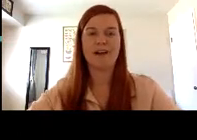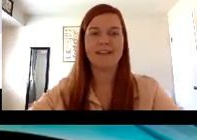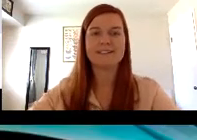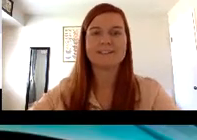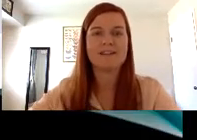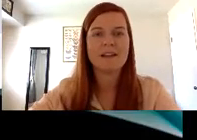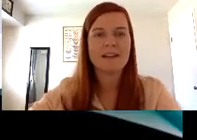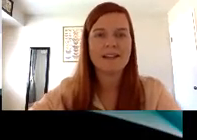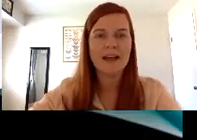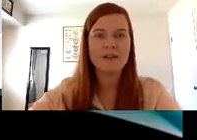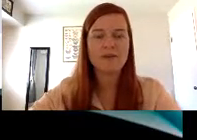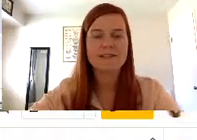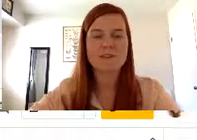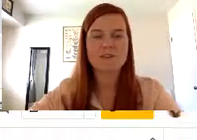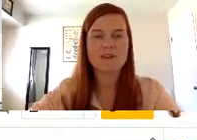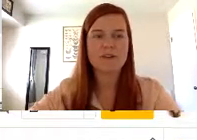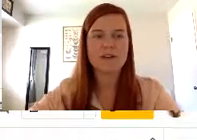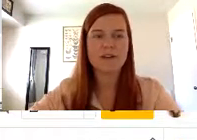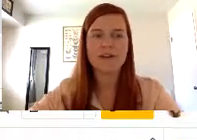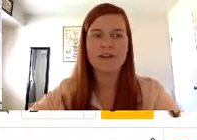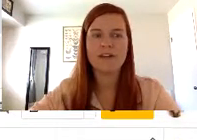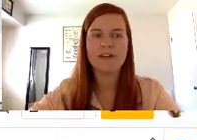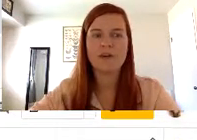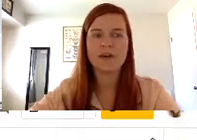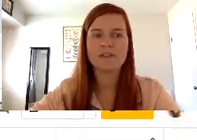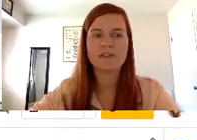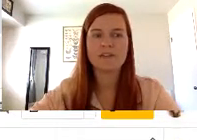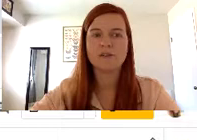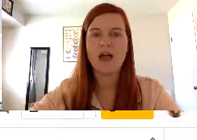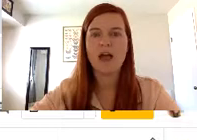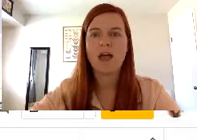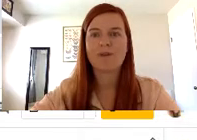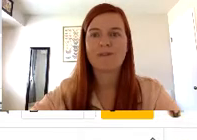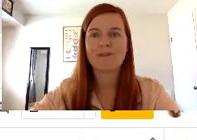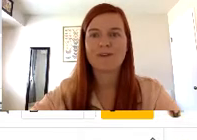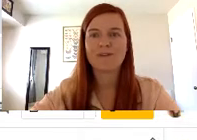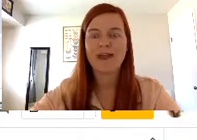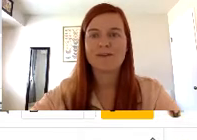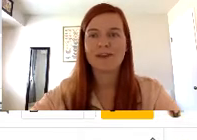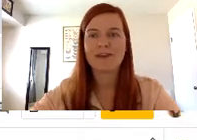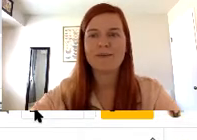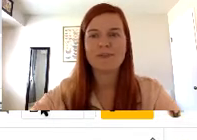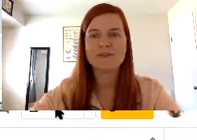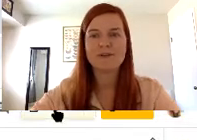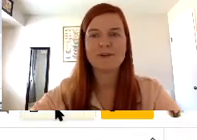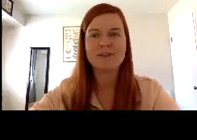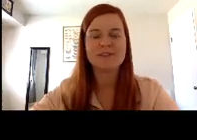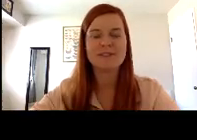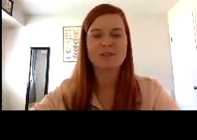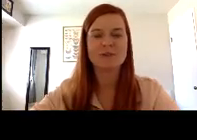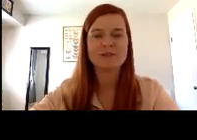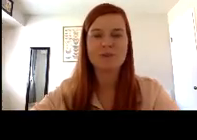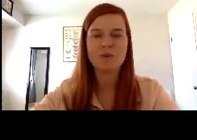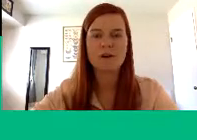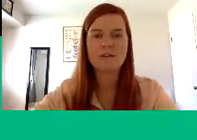All right. Now that we listened to our story, we are going to review our vocabulary. The story we just